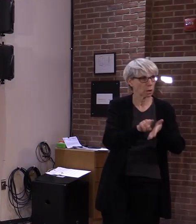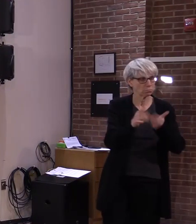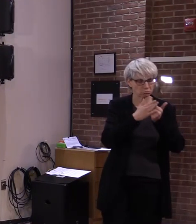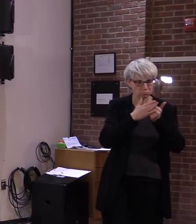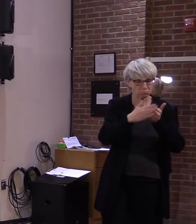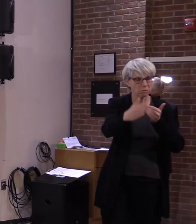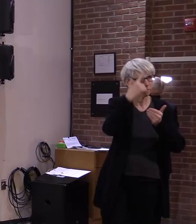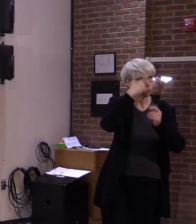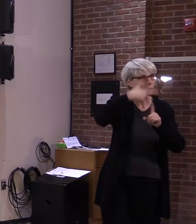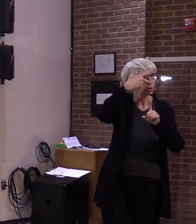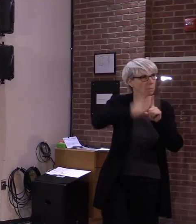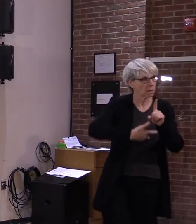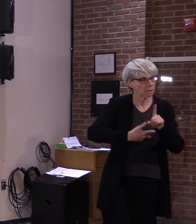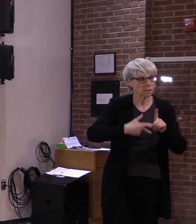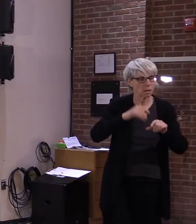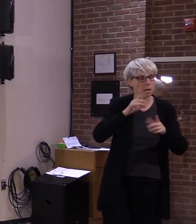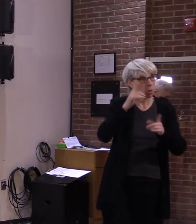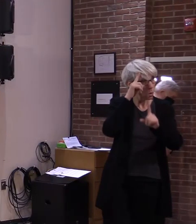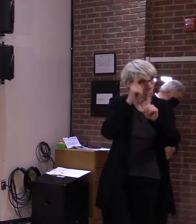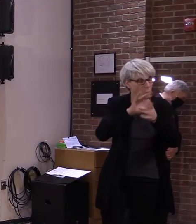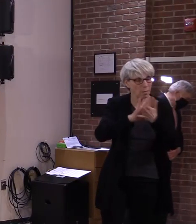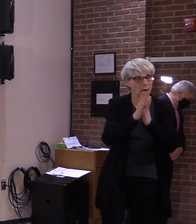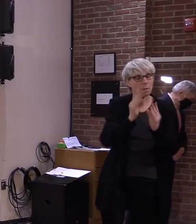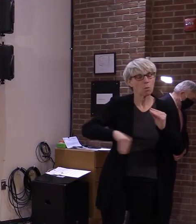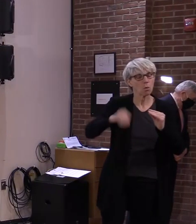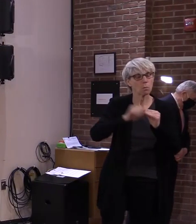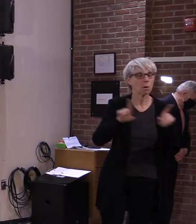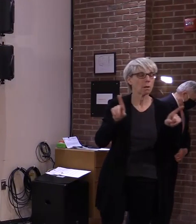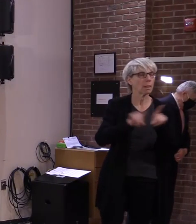as we work towards normalcy.